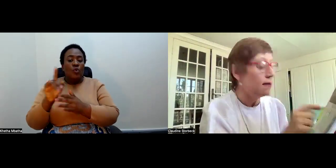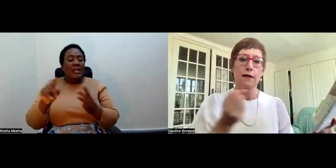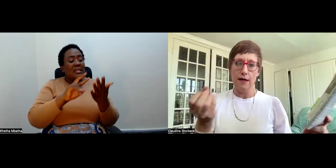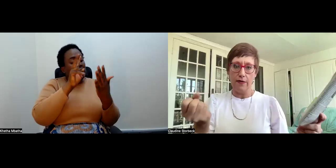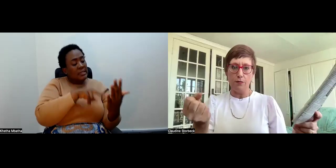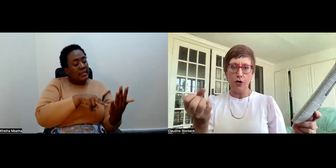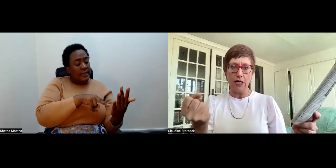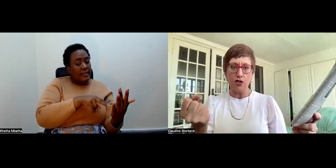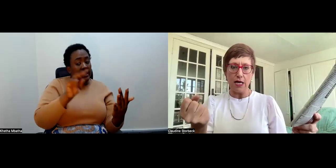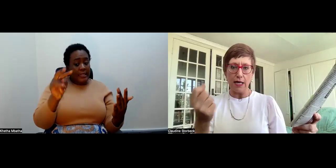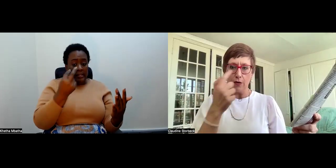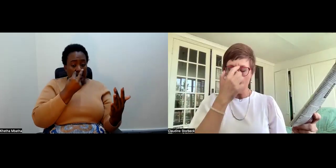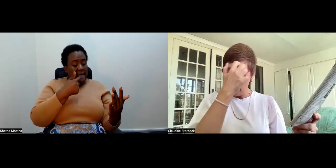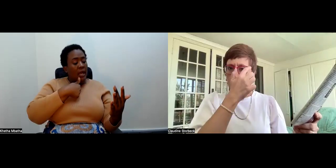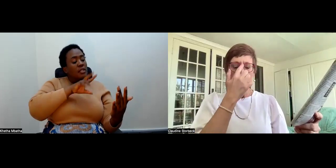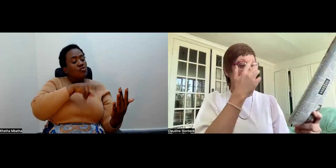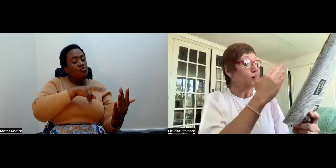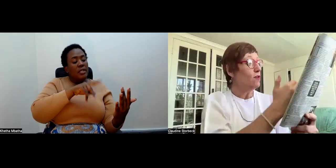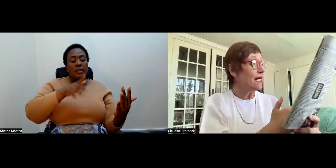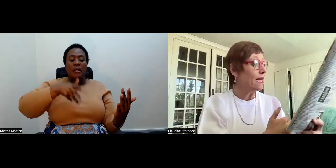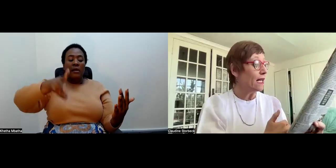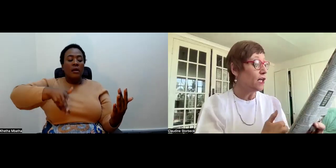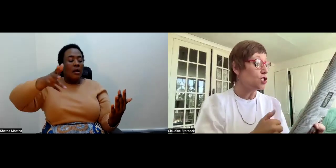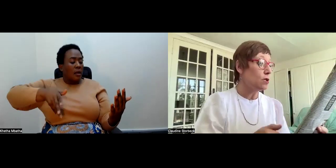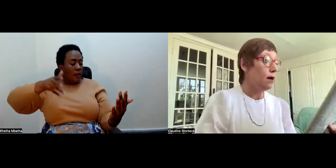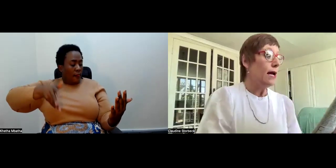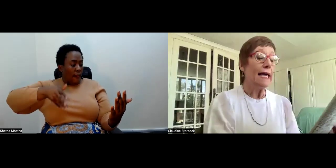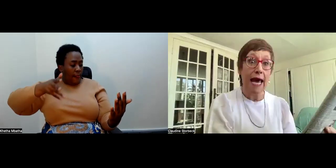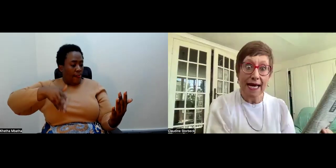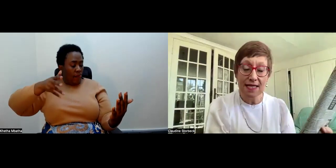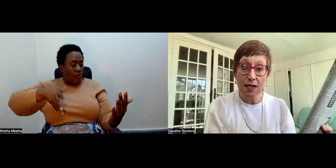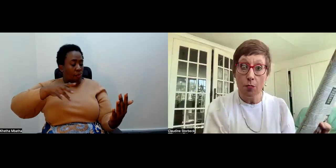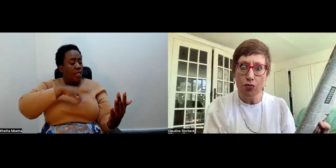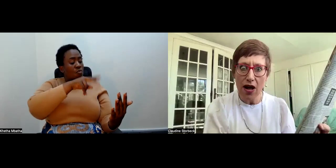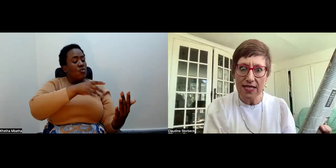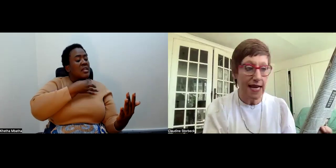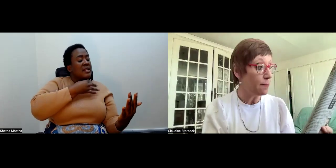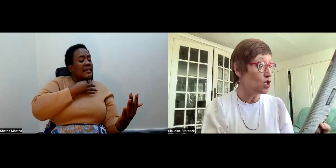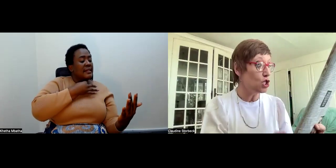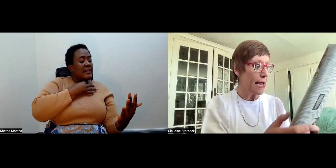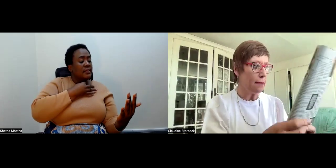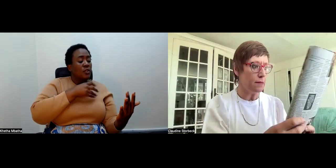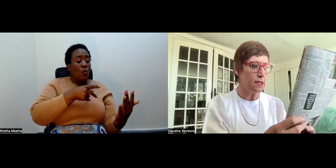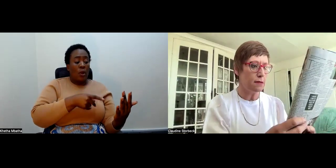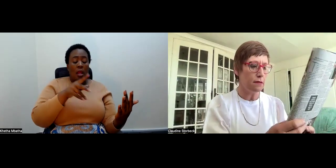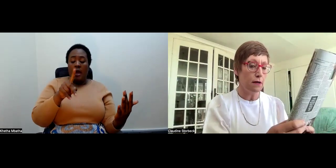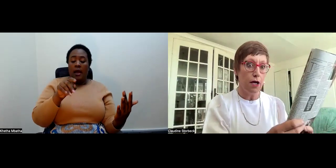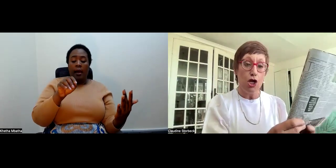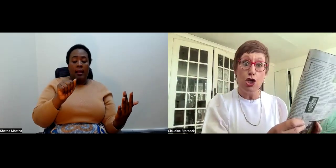it and then putting it into sign language. You're going to be reading in English. Kate's brother's name is James.